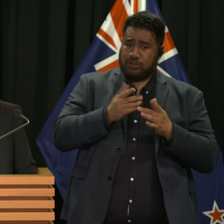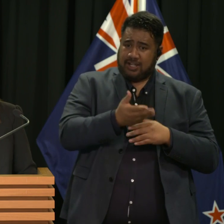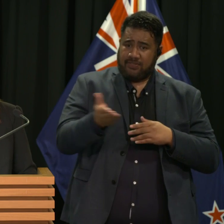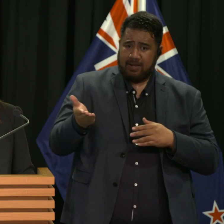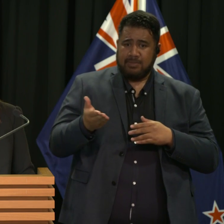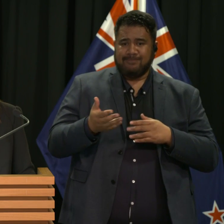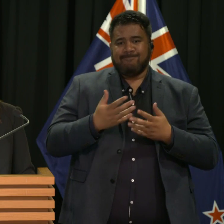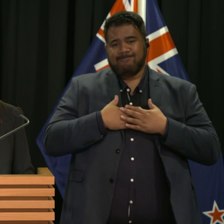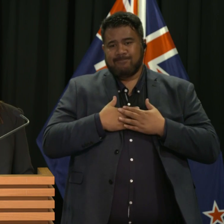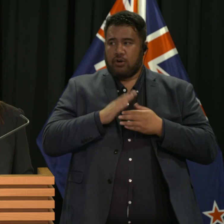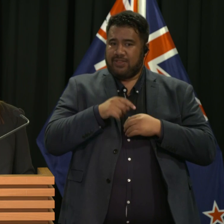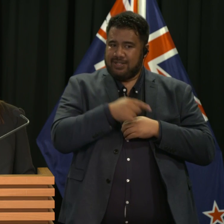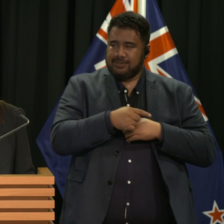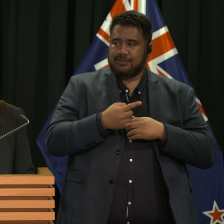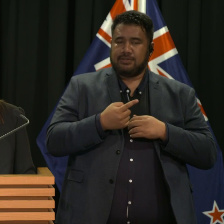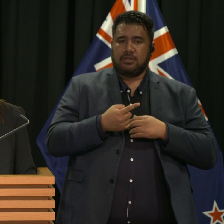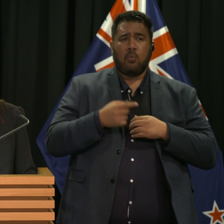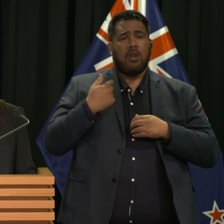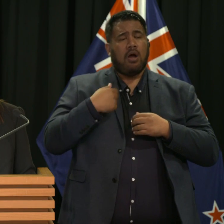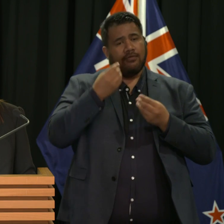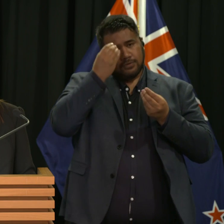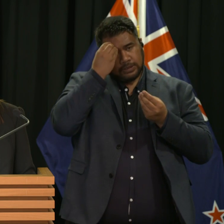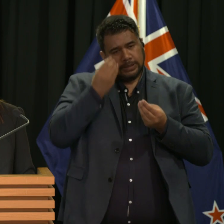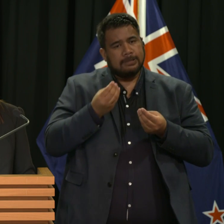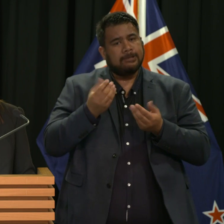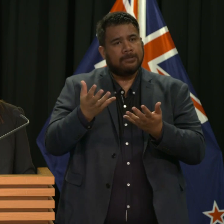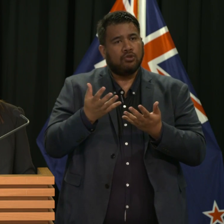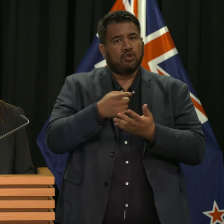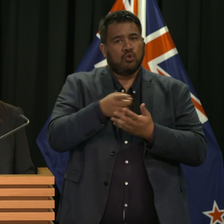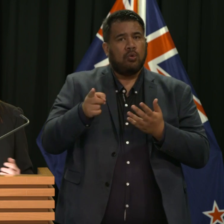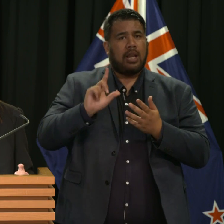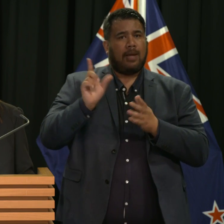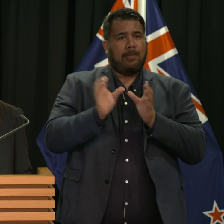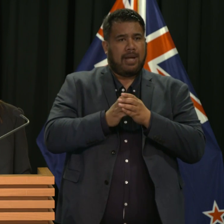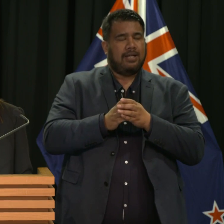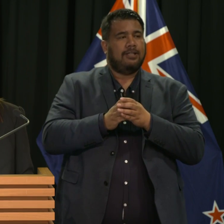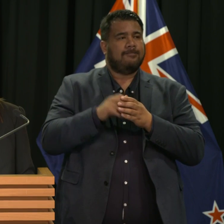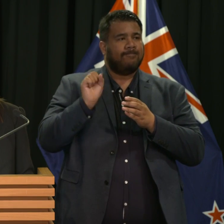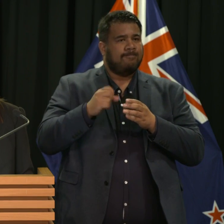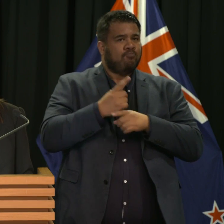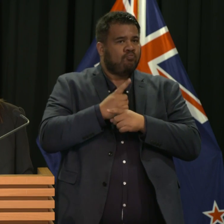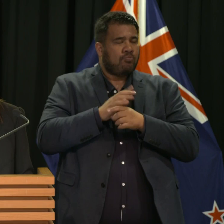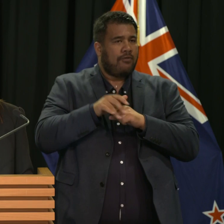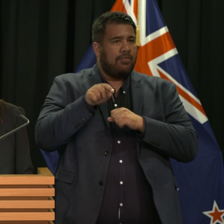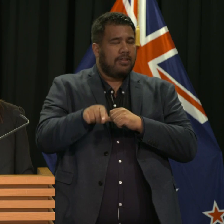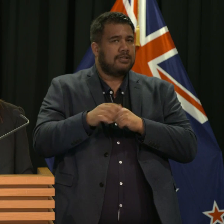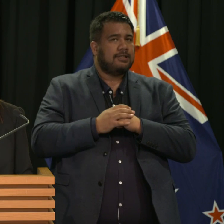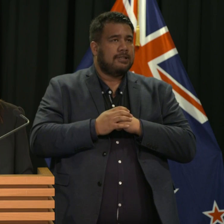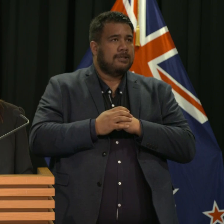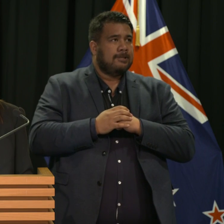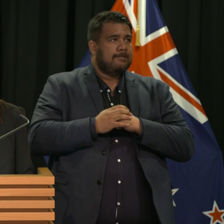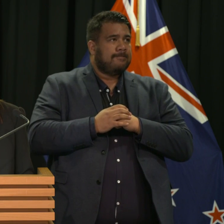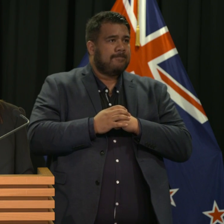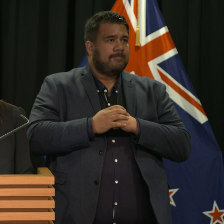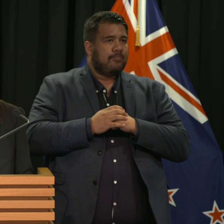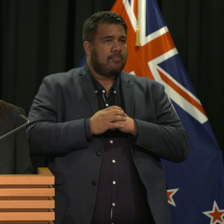conveyed the outcome to the Labour Party. We've had a discussion. I have to say,